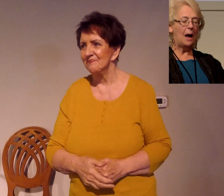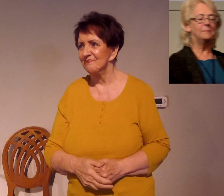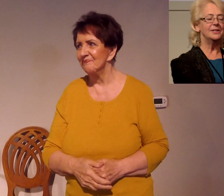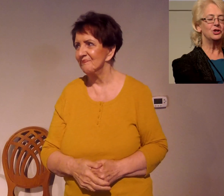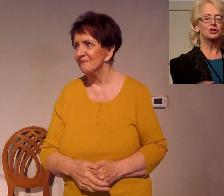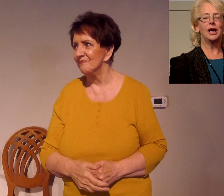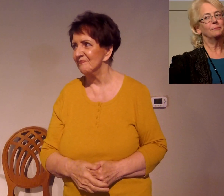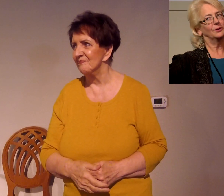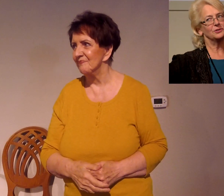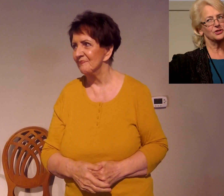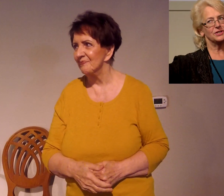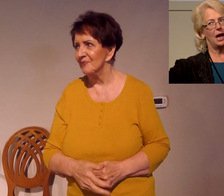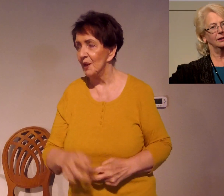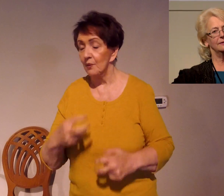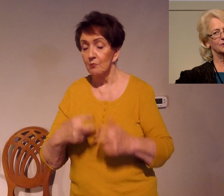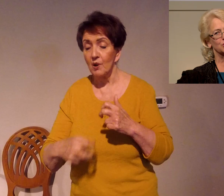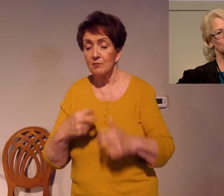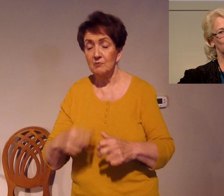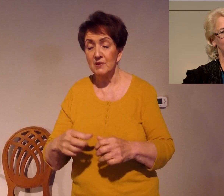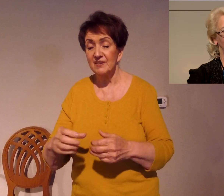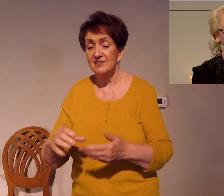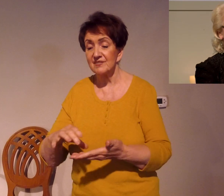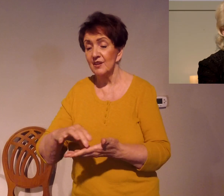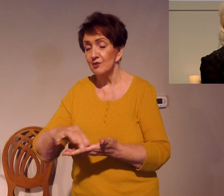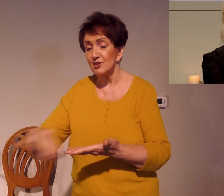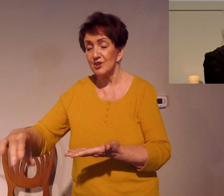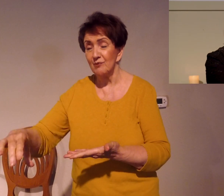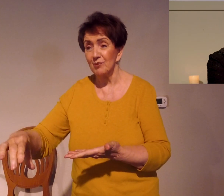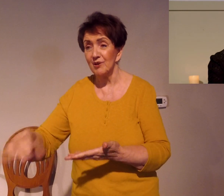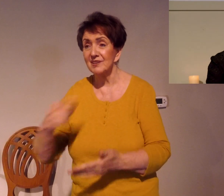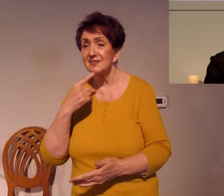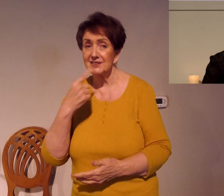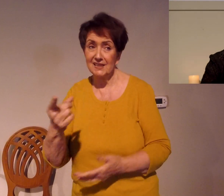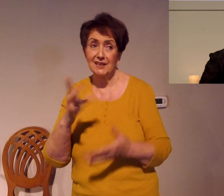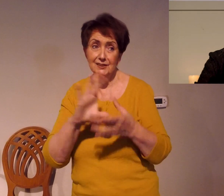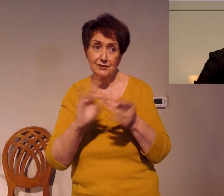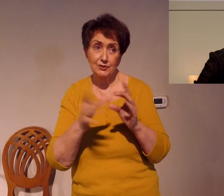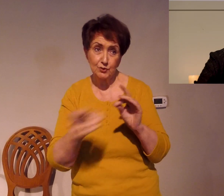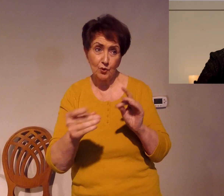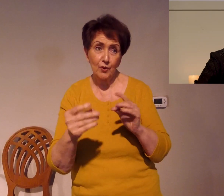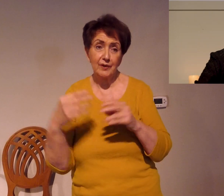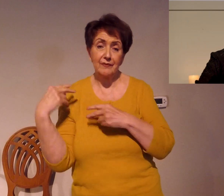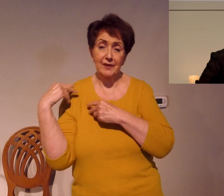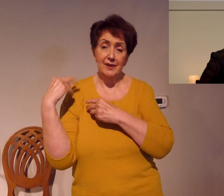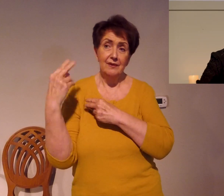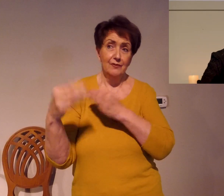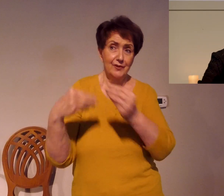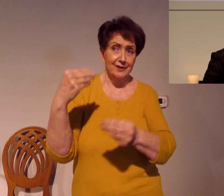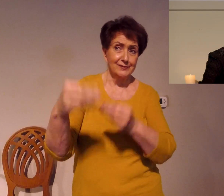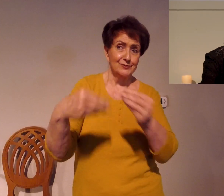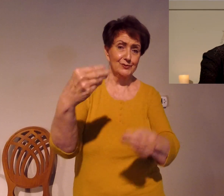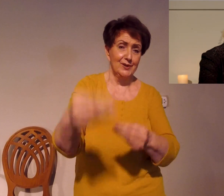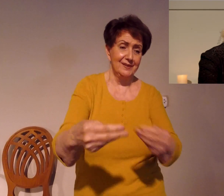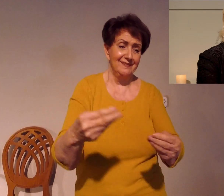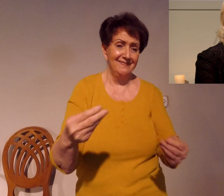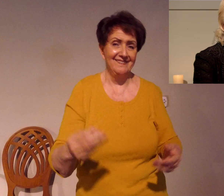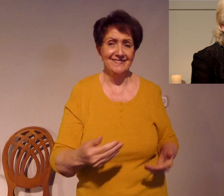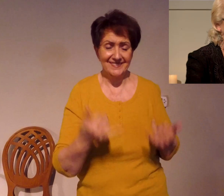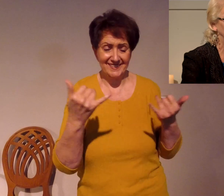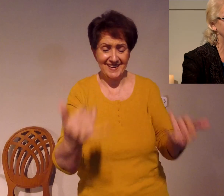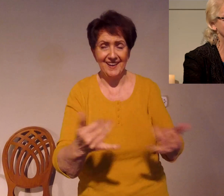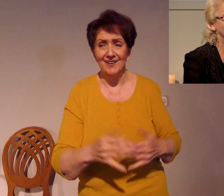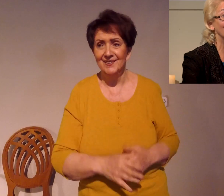The problem is your checkbook is just telling the story of the history that has brought us to this moment. And